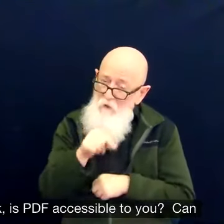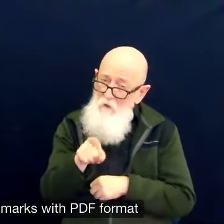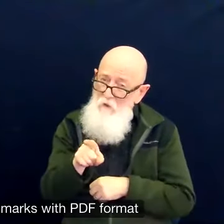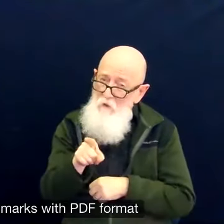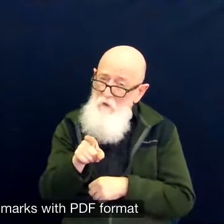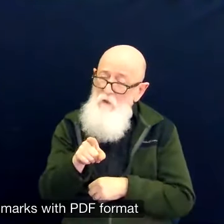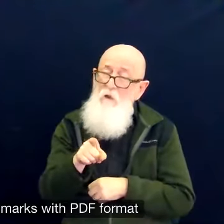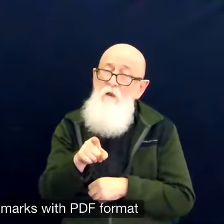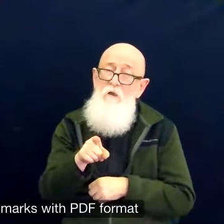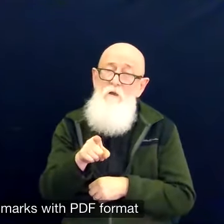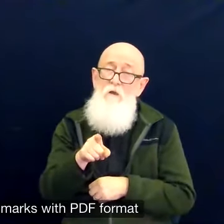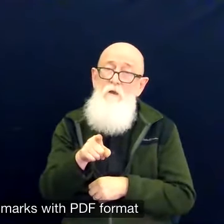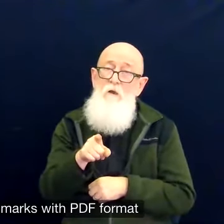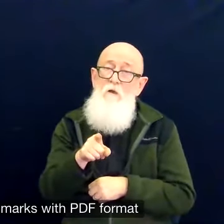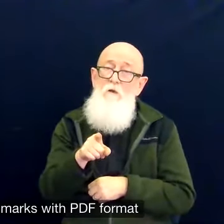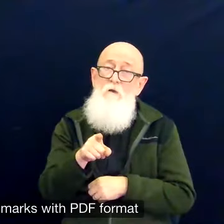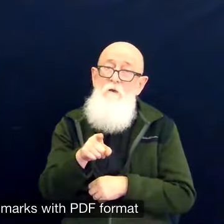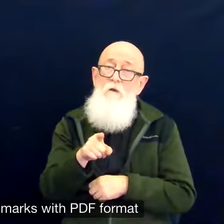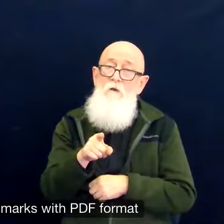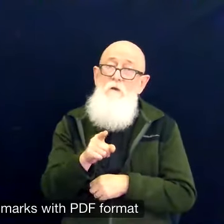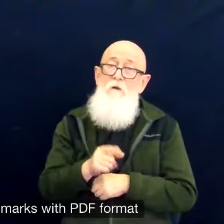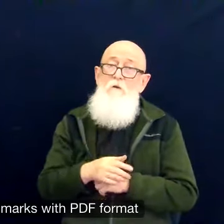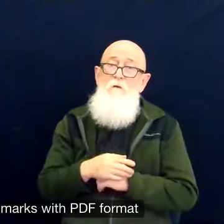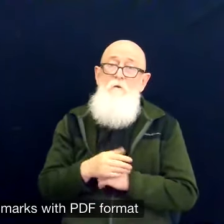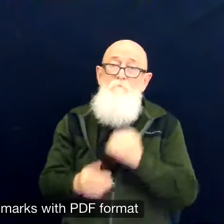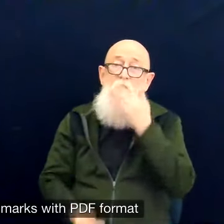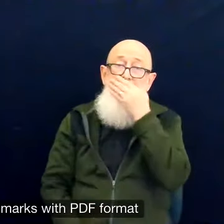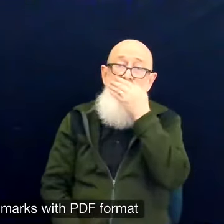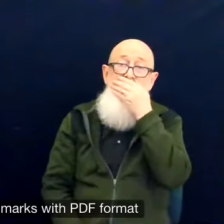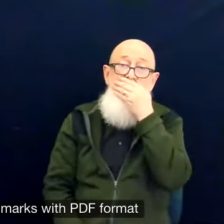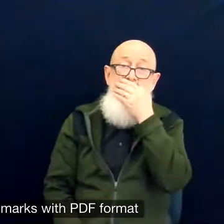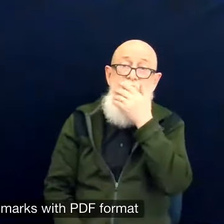Alert, you are unmuted by host. Mute, currently unmuted button.